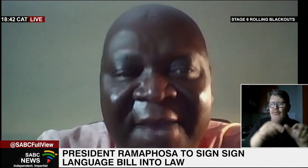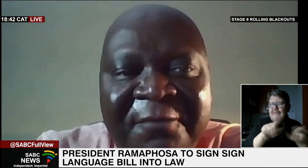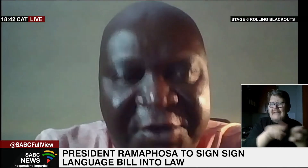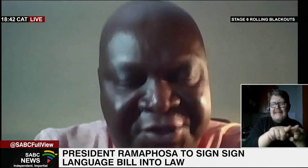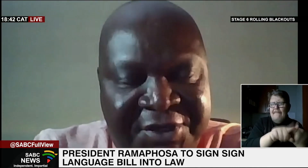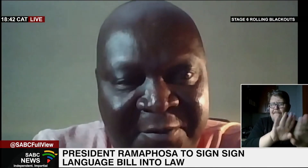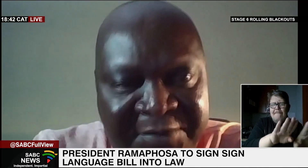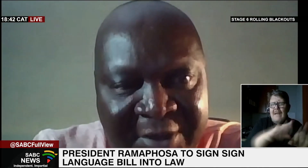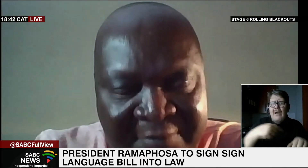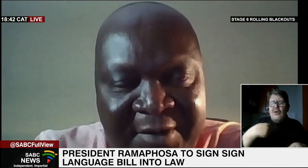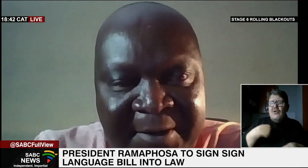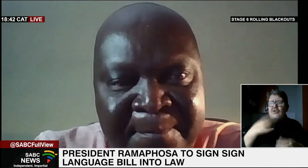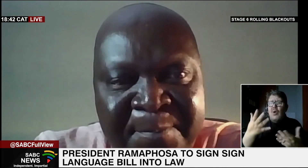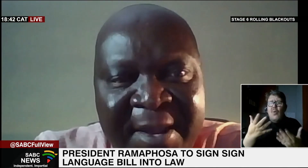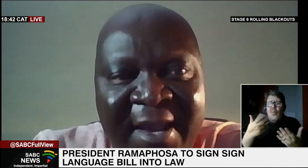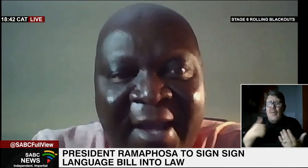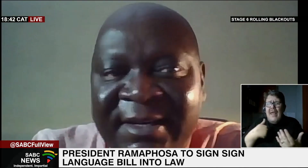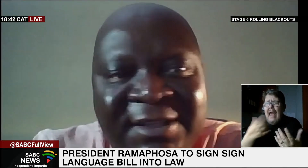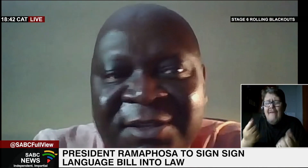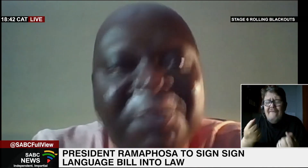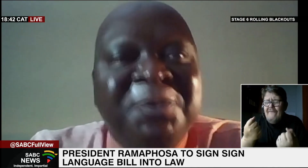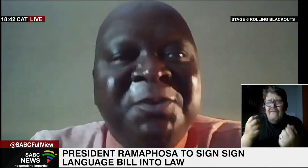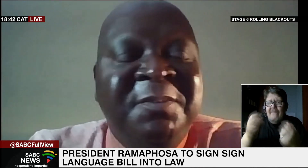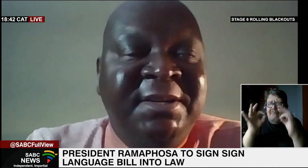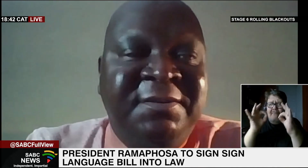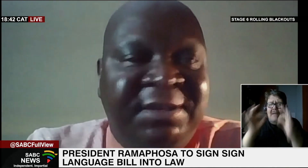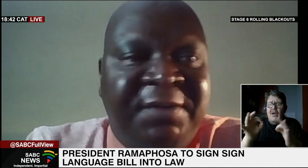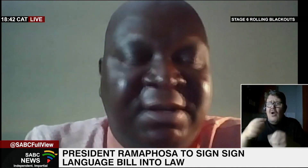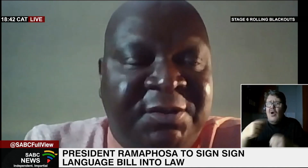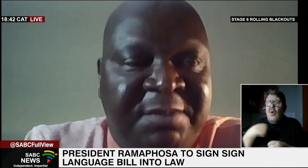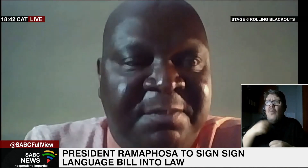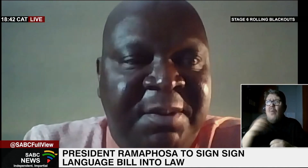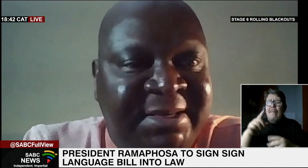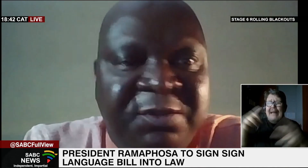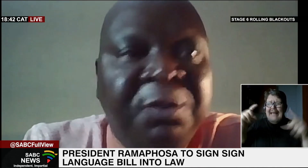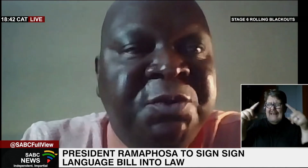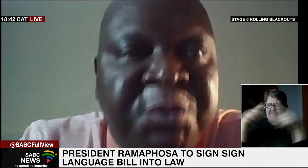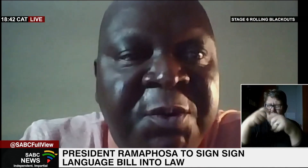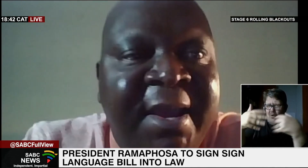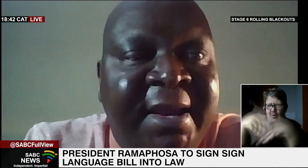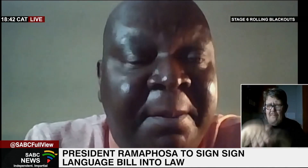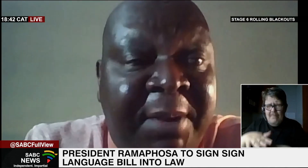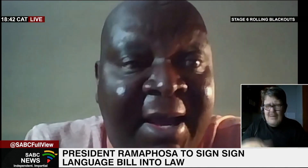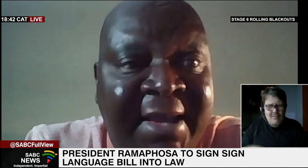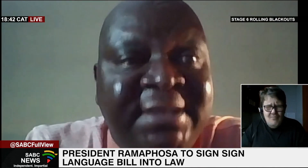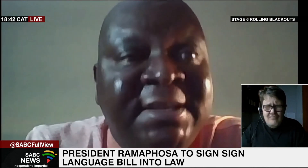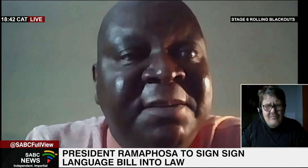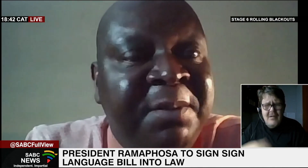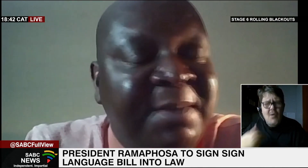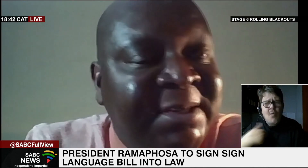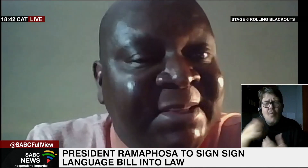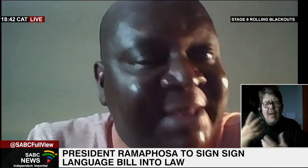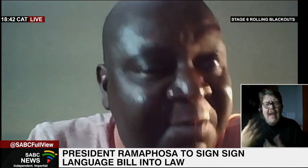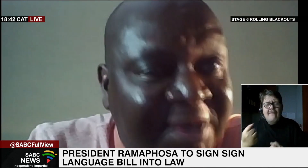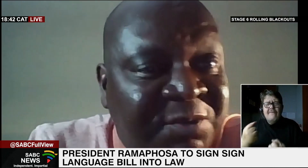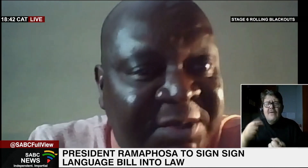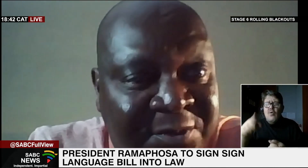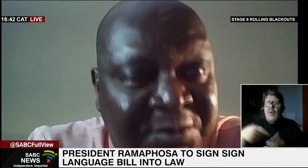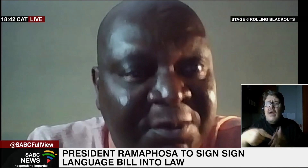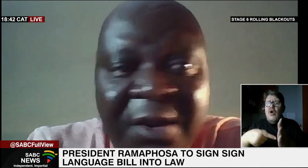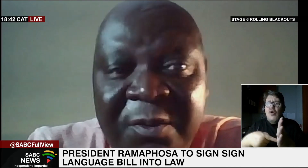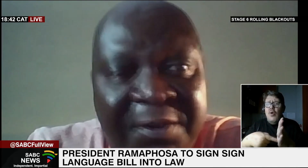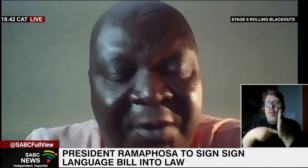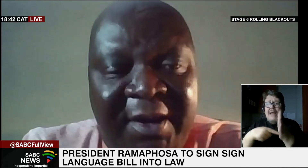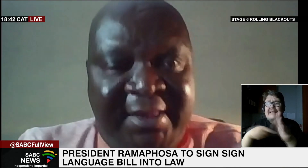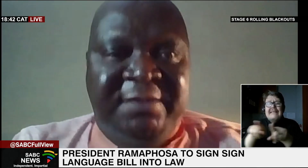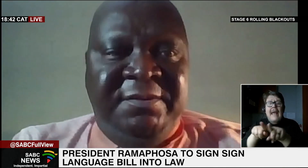and version of South Africa. And it's not going to be difficult to implement it. We'll do and apply it and implement it the same way as we do